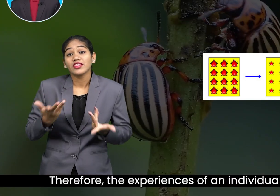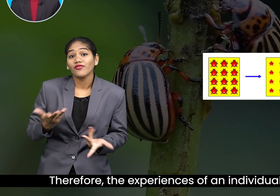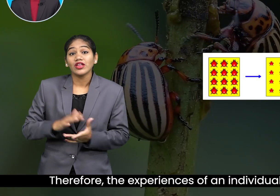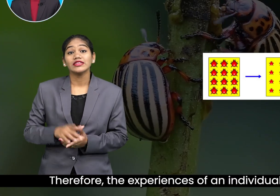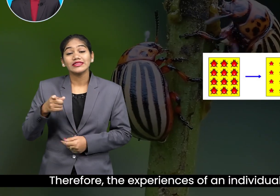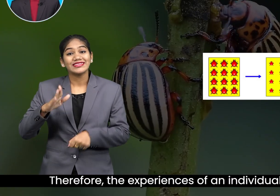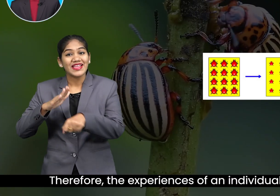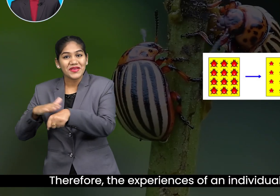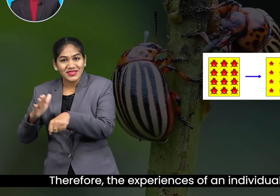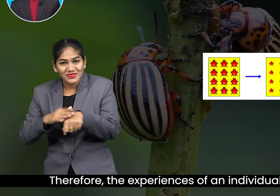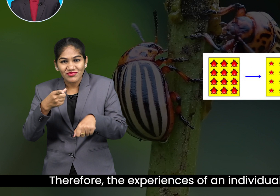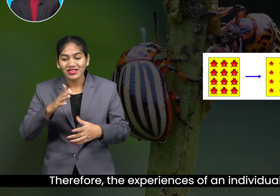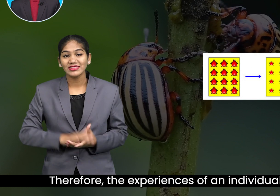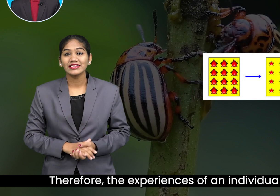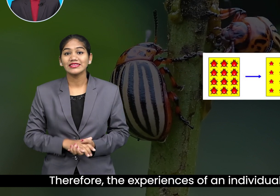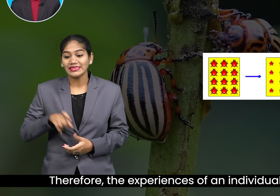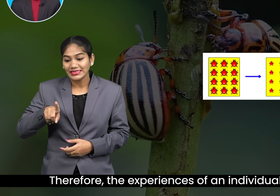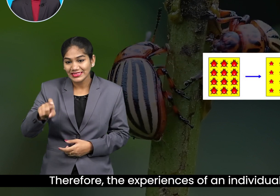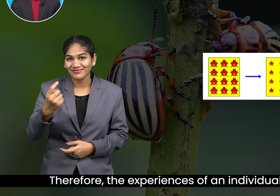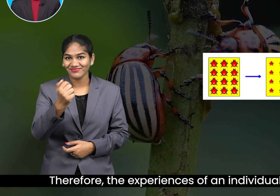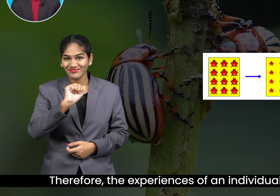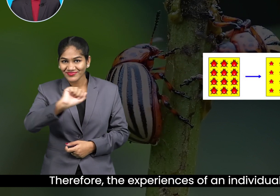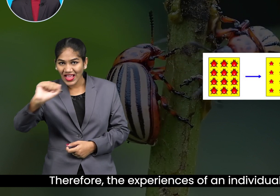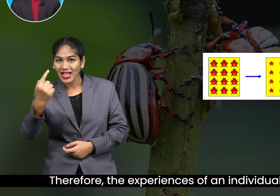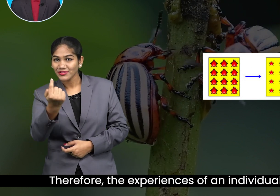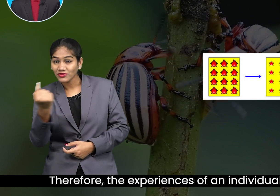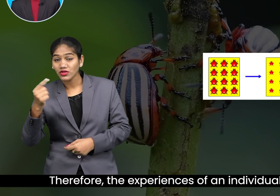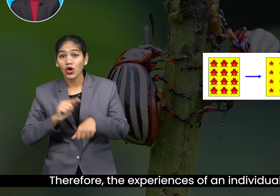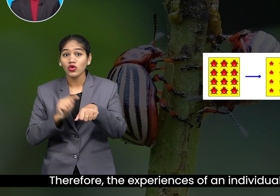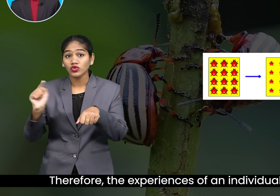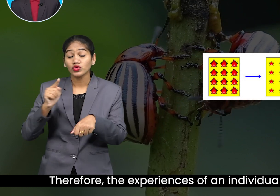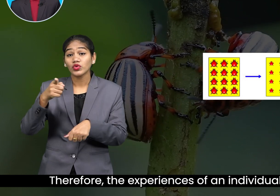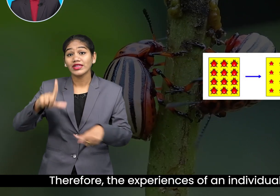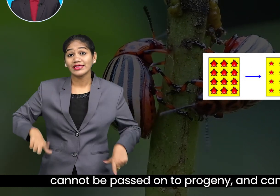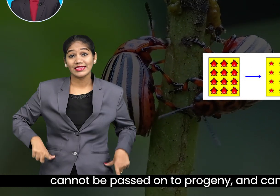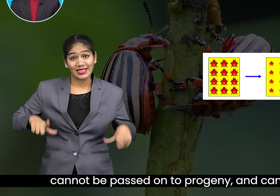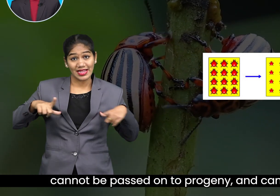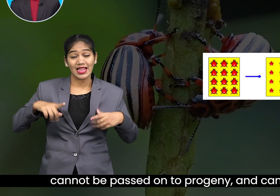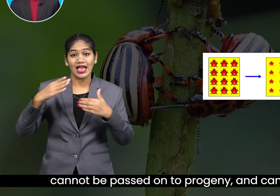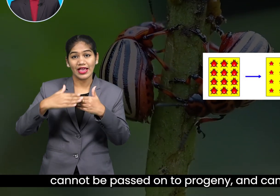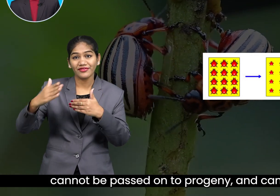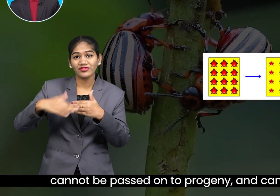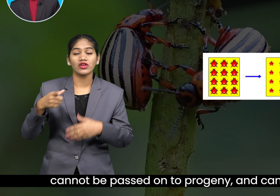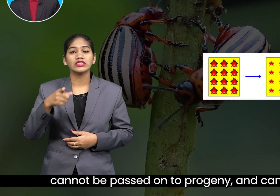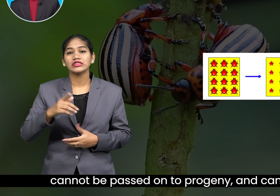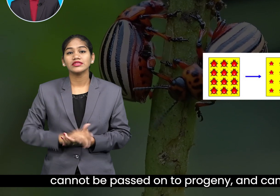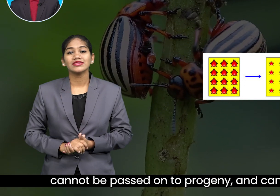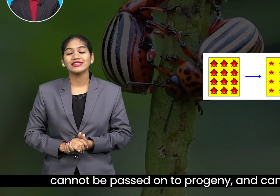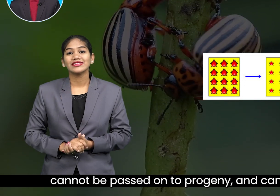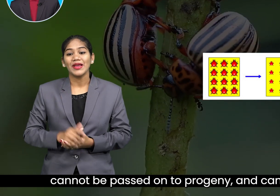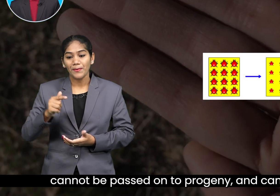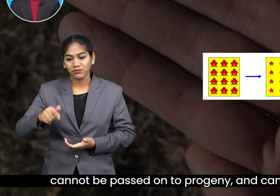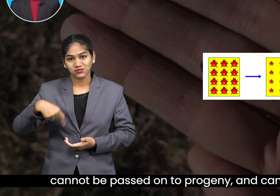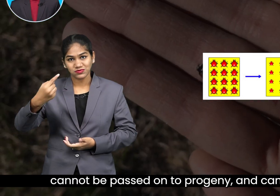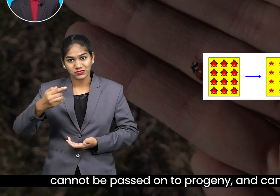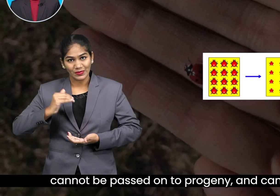Therefore, the experiences of an individual during their lifetime cannot be passed on to